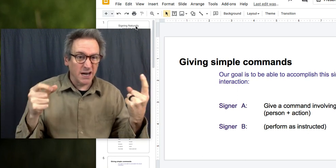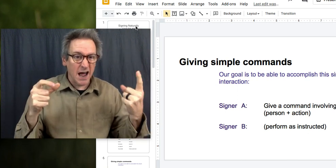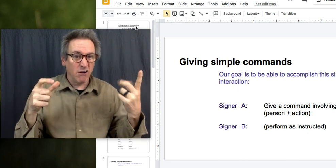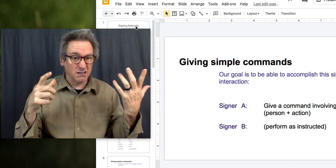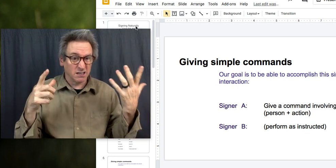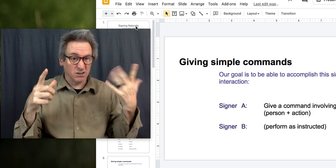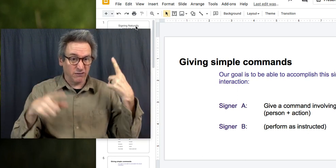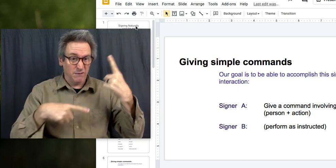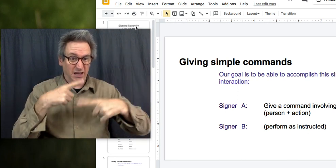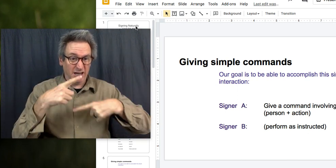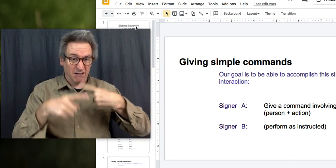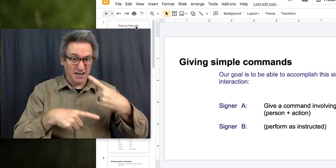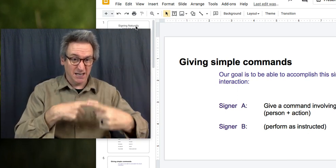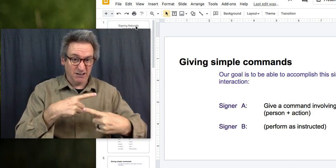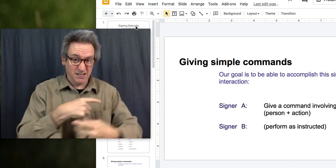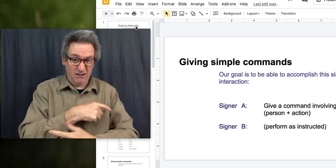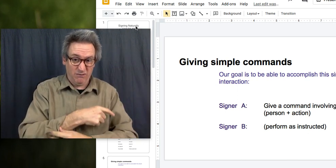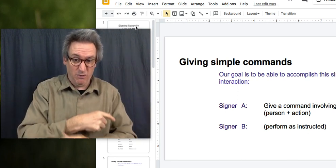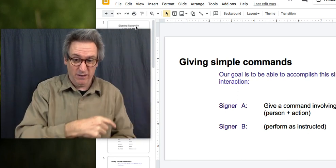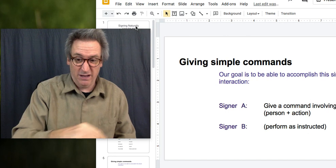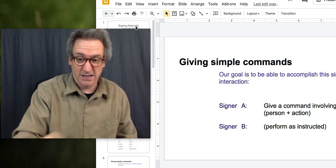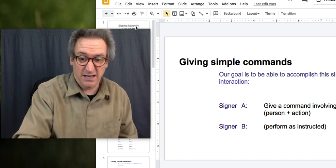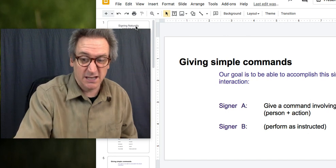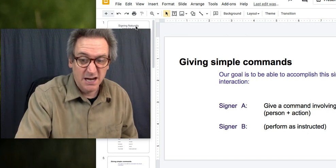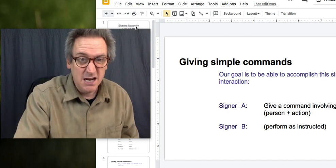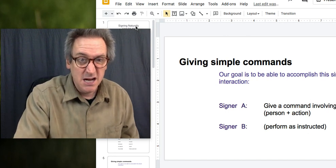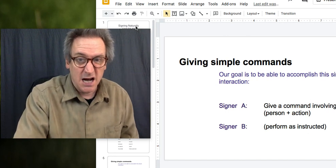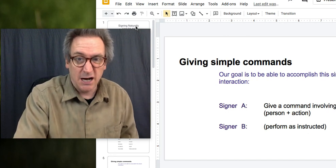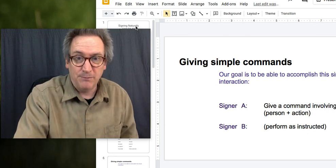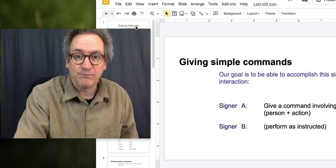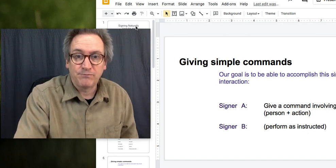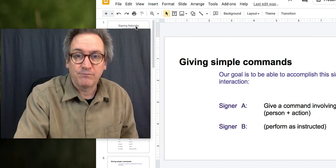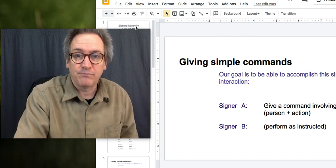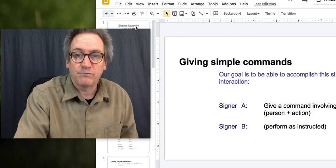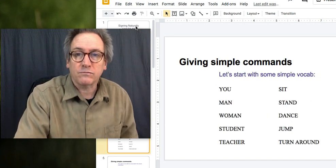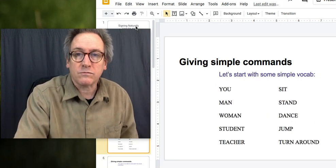Right now, it's just sort of familiarizing yourself with these things.